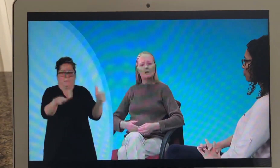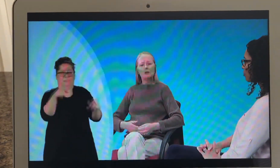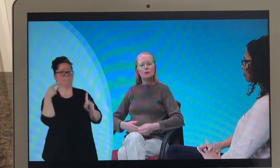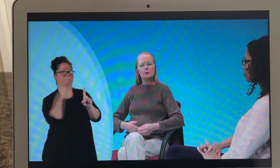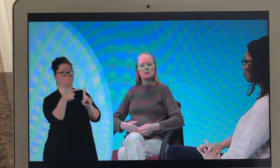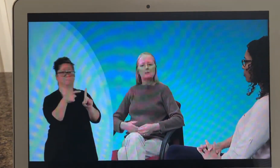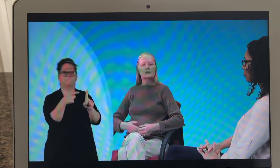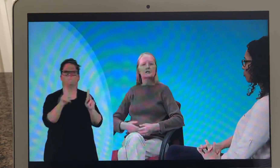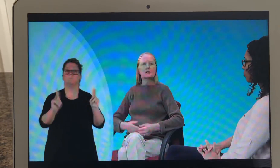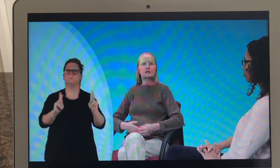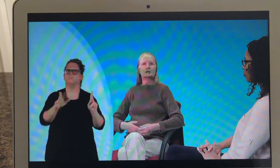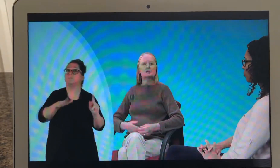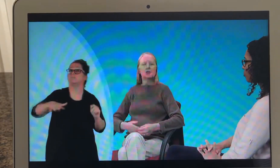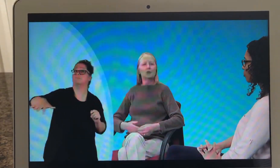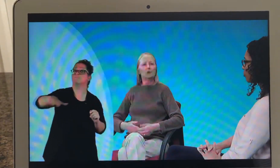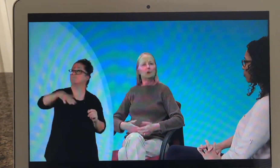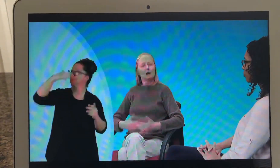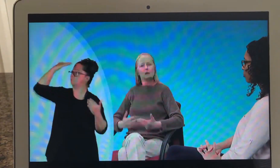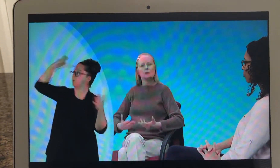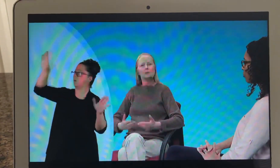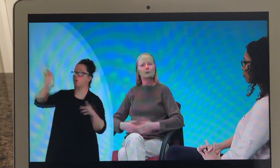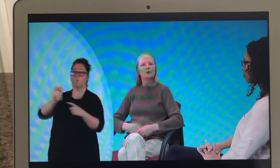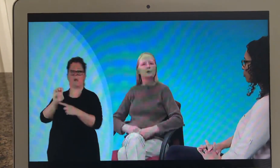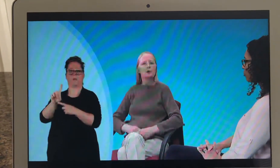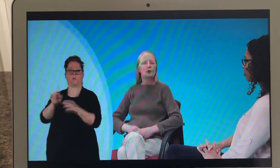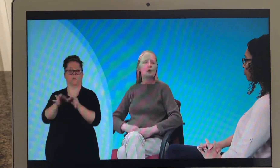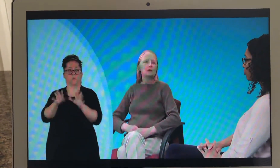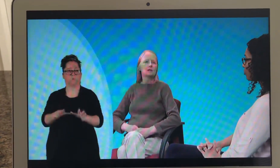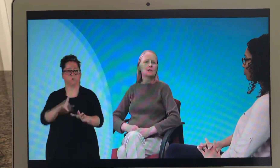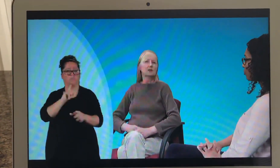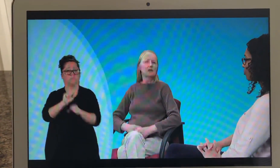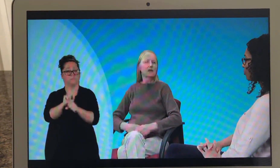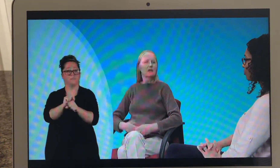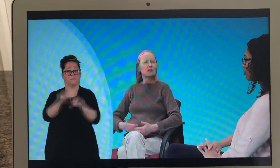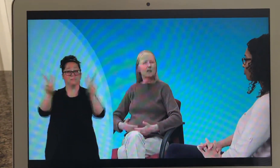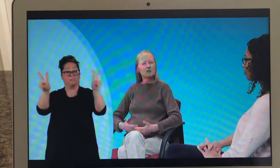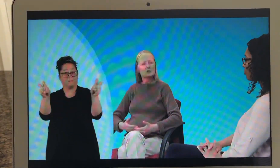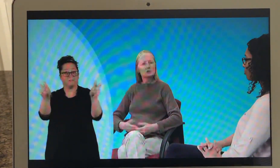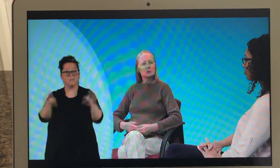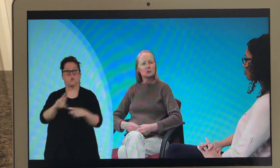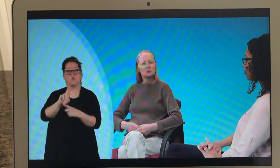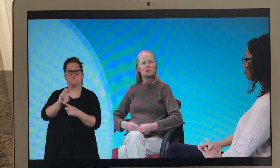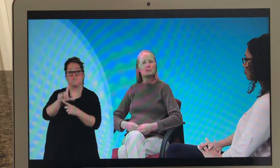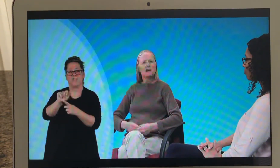I think it's important to be able to focus on this goal when